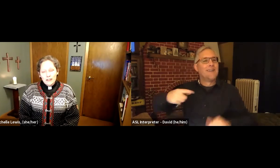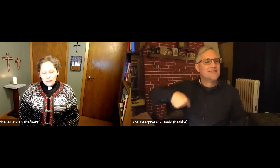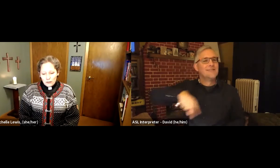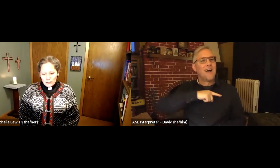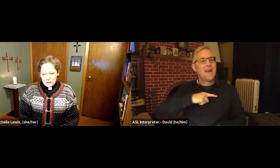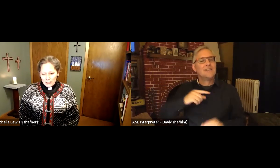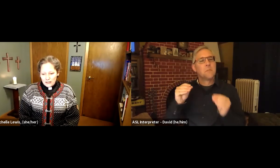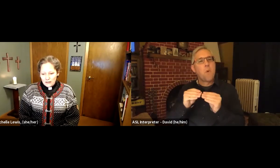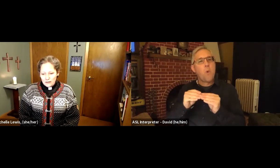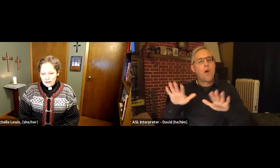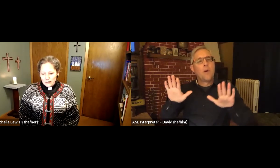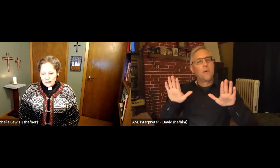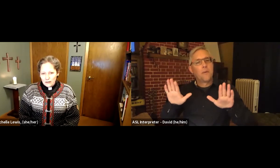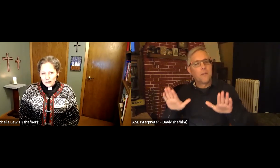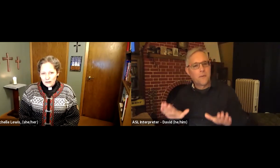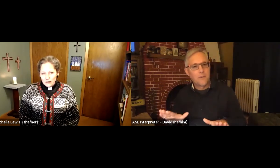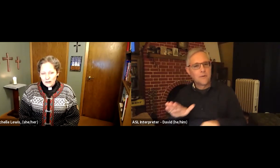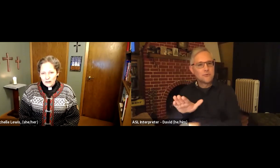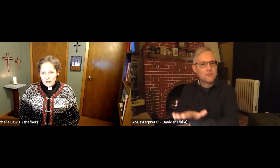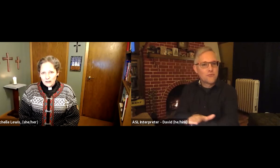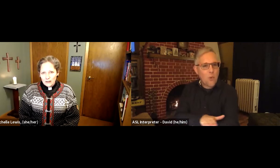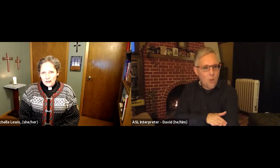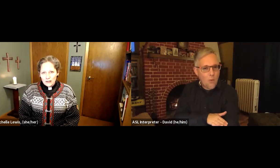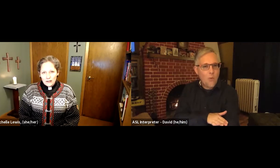a different perspective.